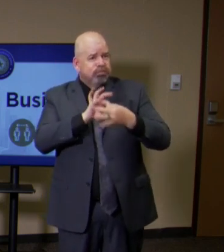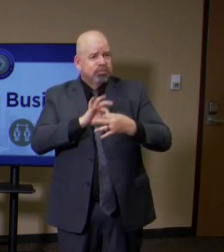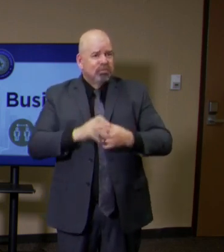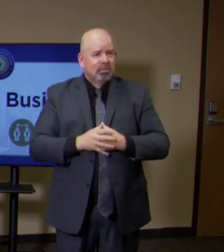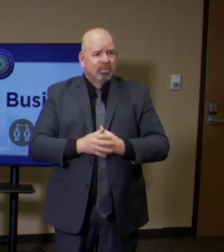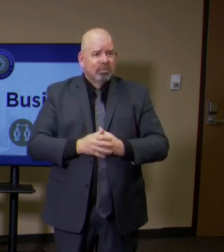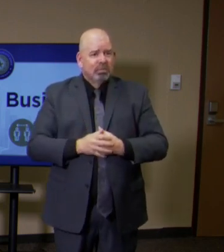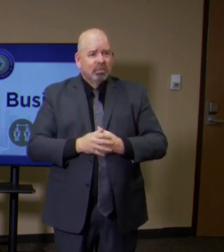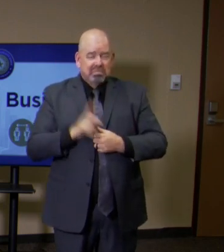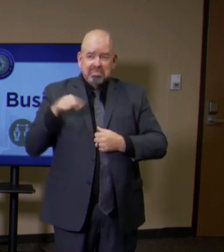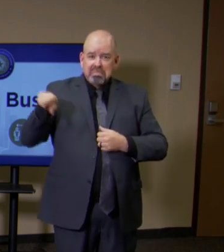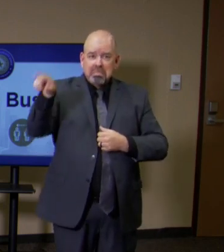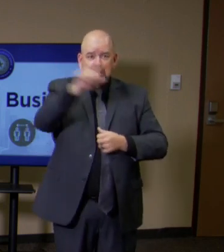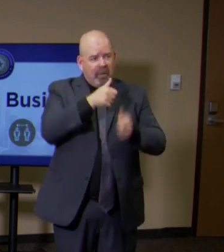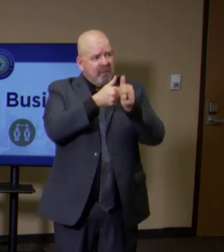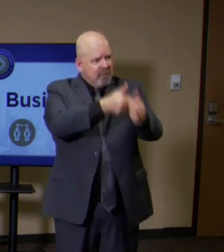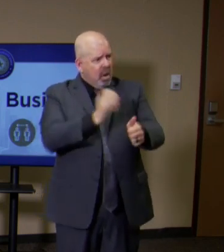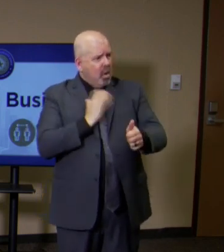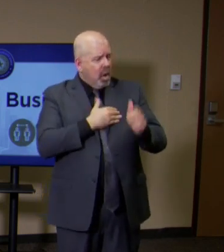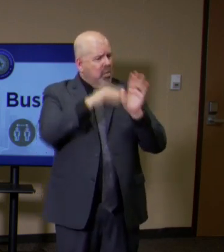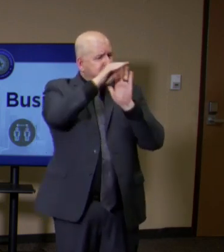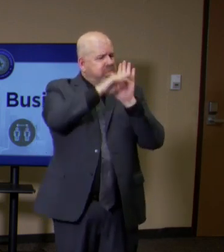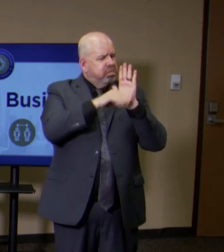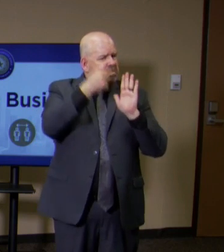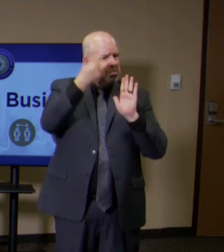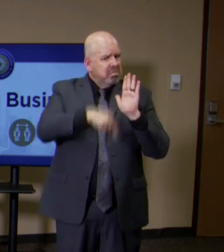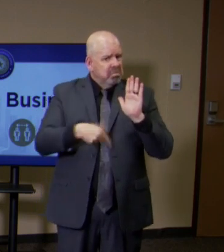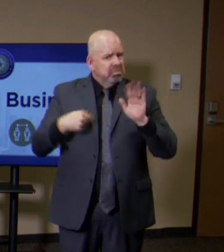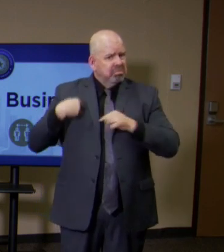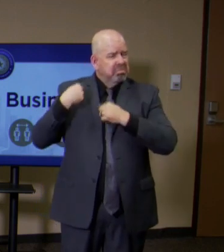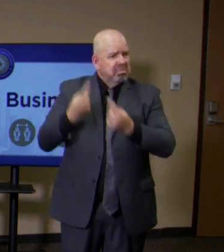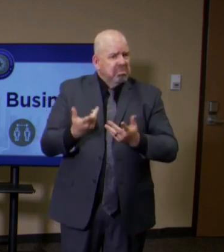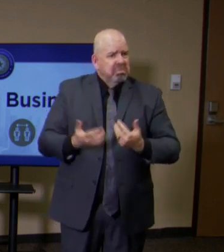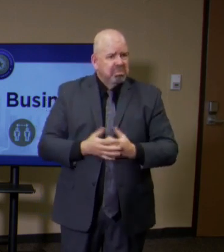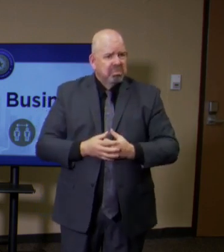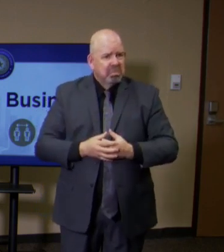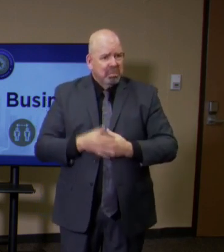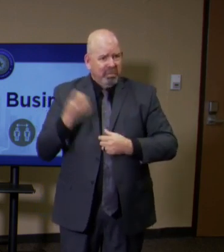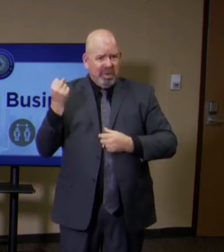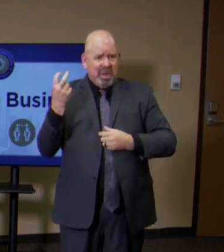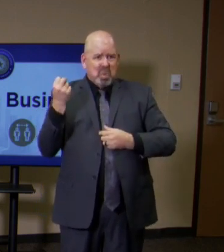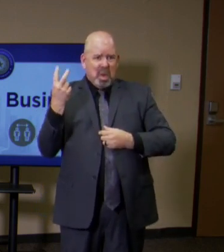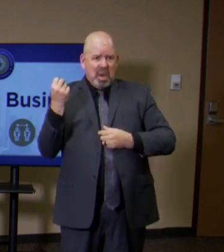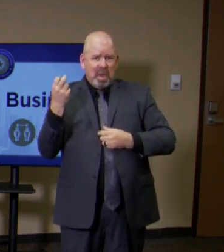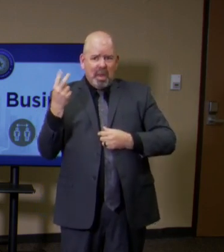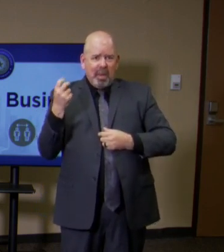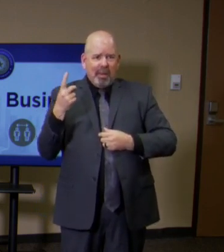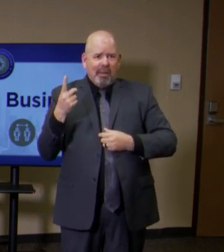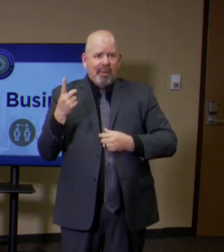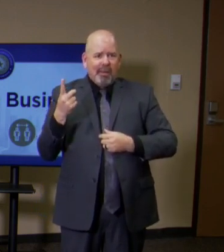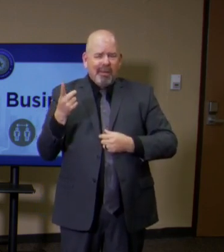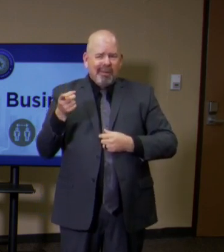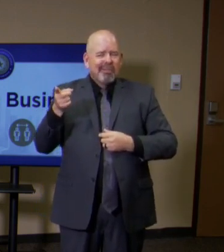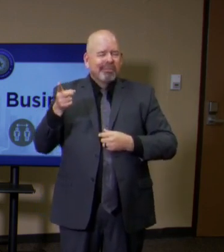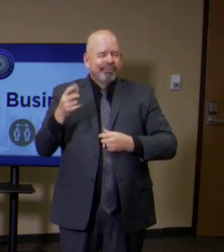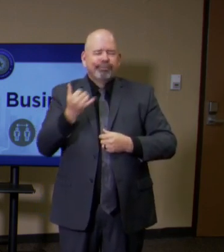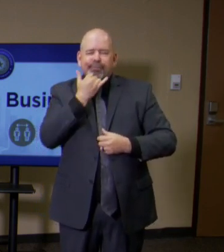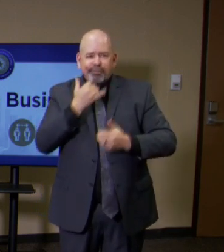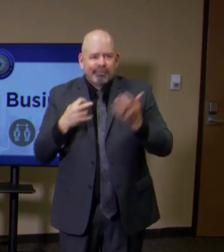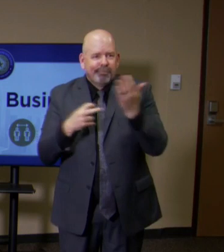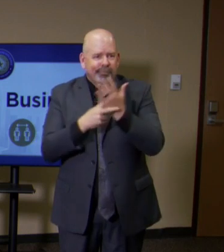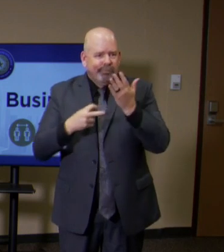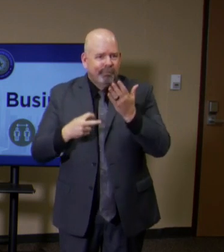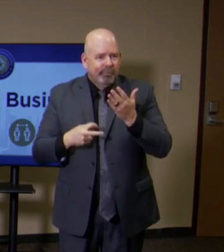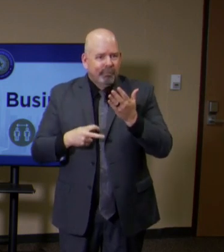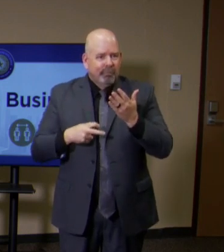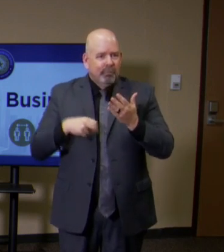And I don't know if any of those have actually resulted in anyone paying a fine. They probably just fixed it. So that's step